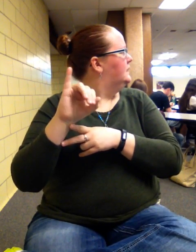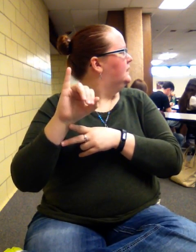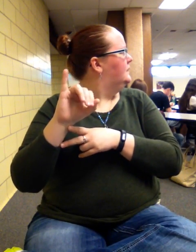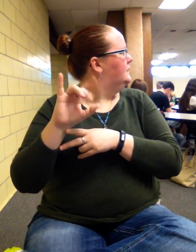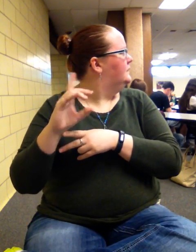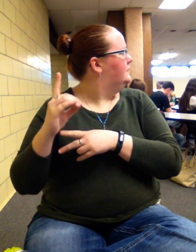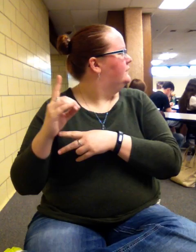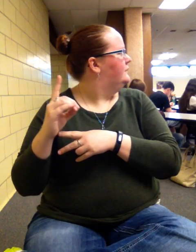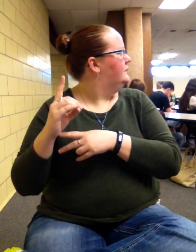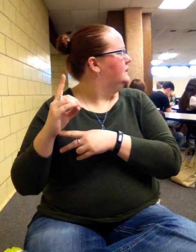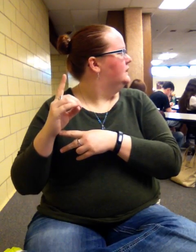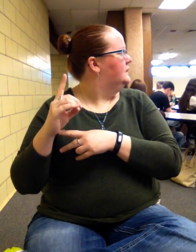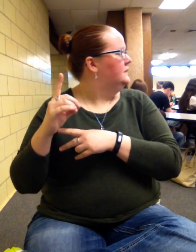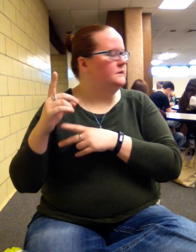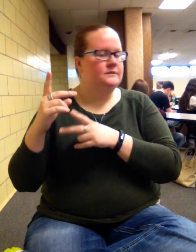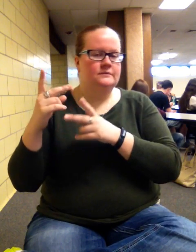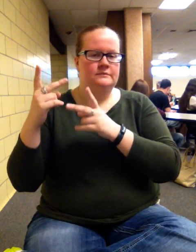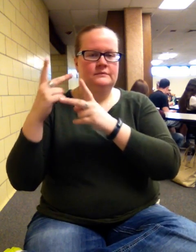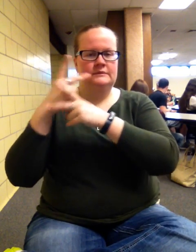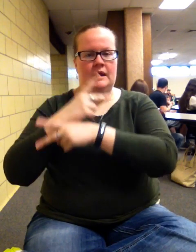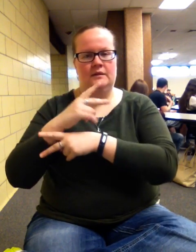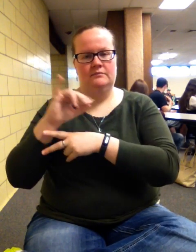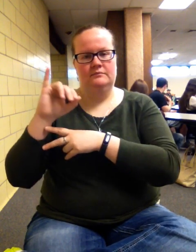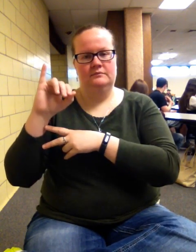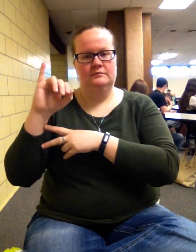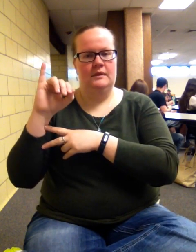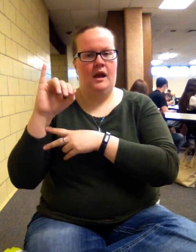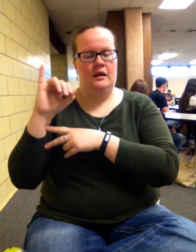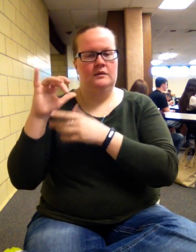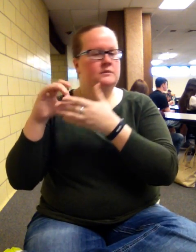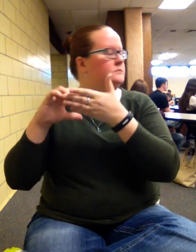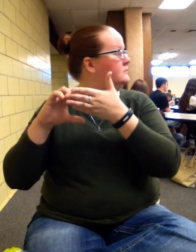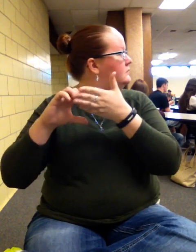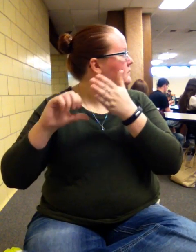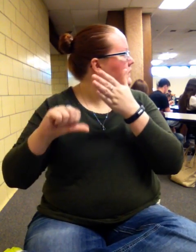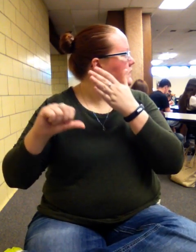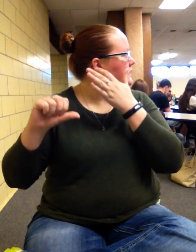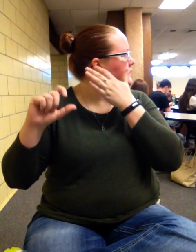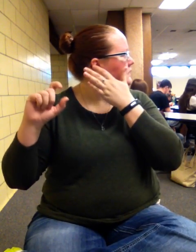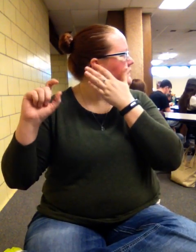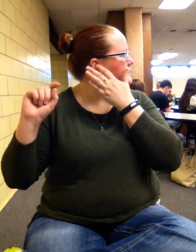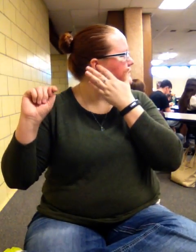And that's basically what the author's doing. I'm just hopefully making it a little bit more